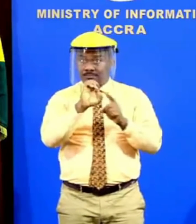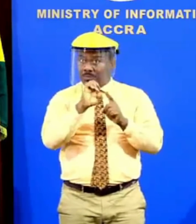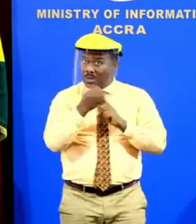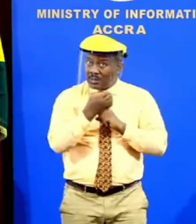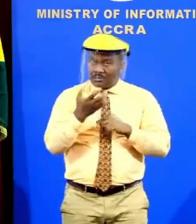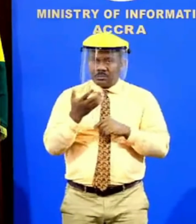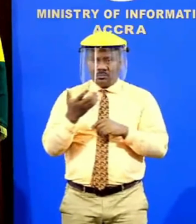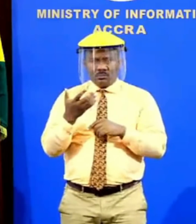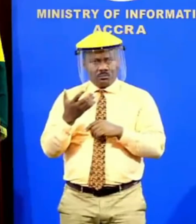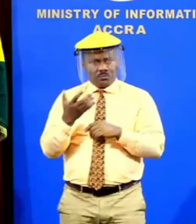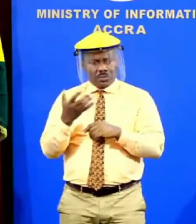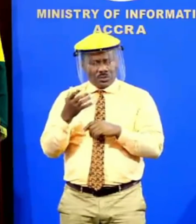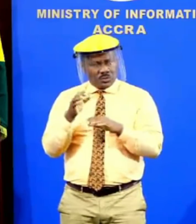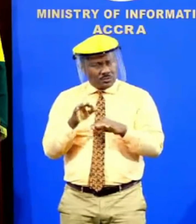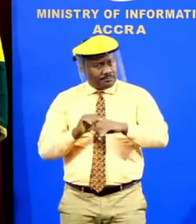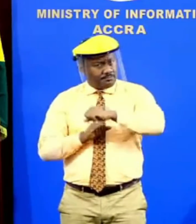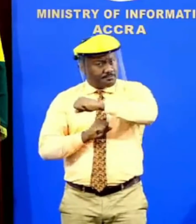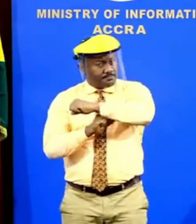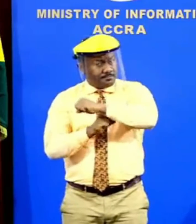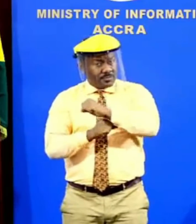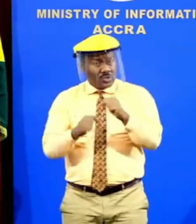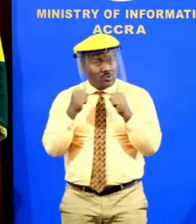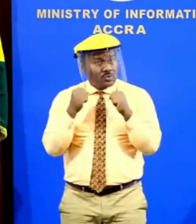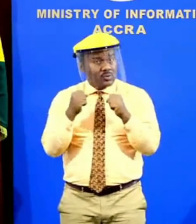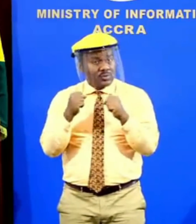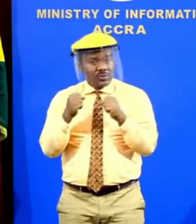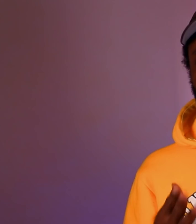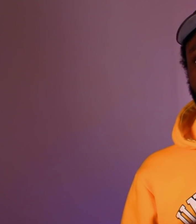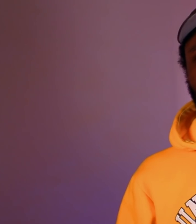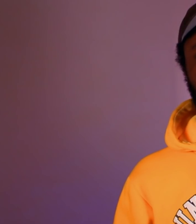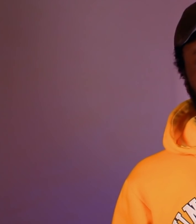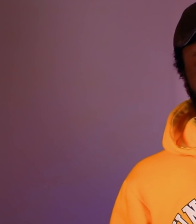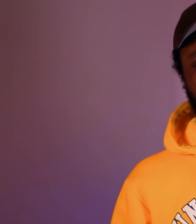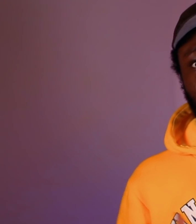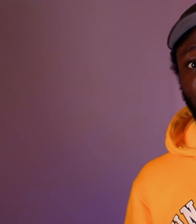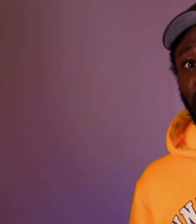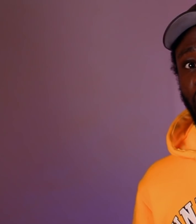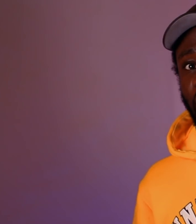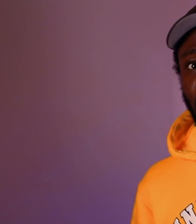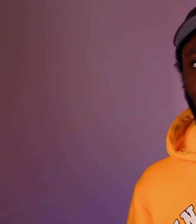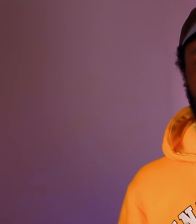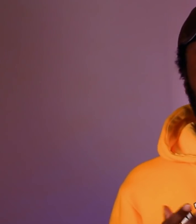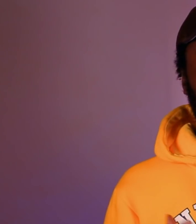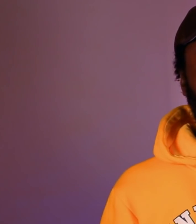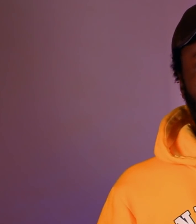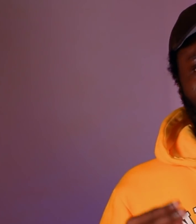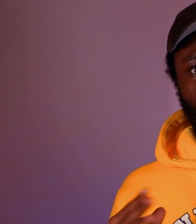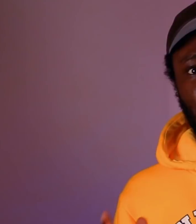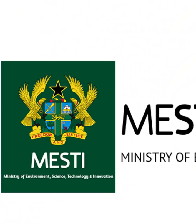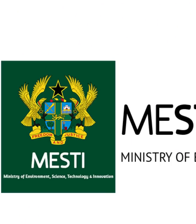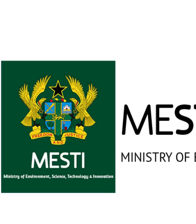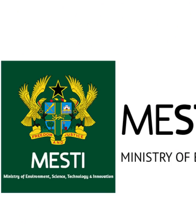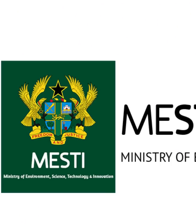constitute a major pillar in the next phase of our development agenda. Because of that, the government of Ghana has set up